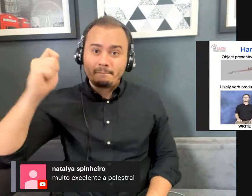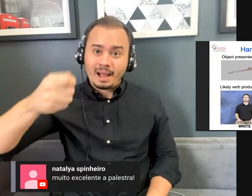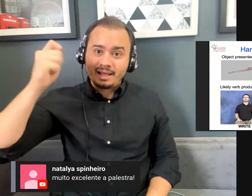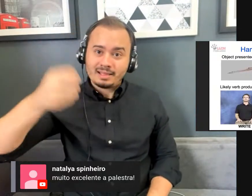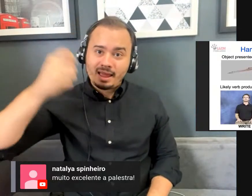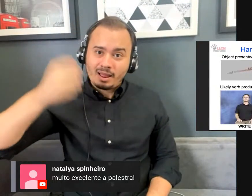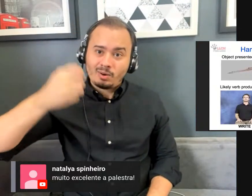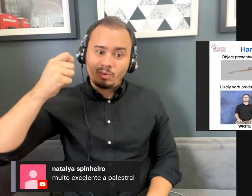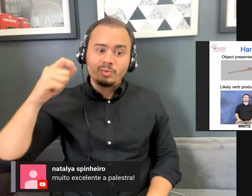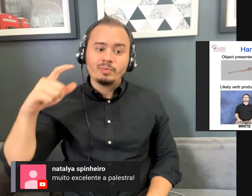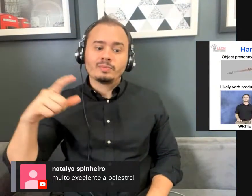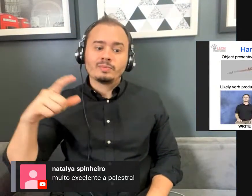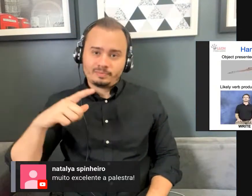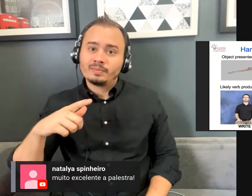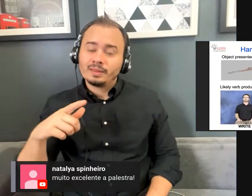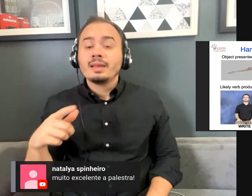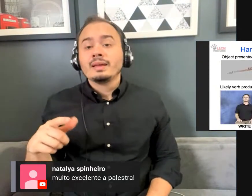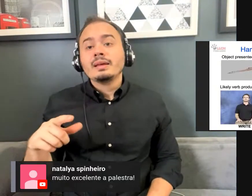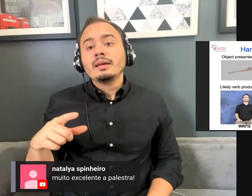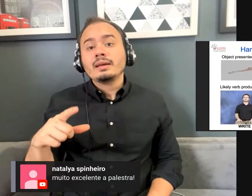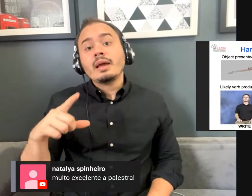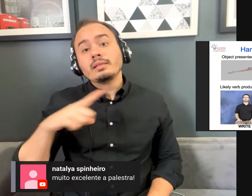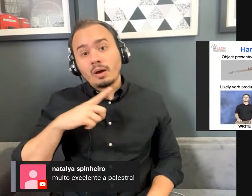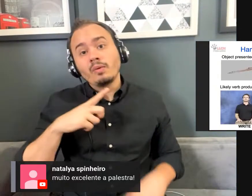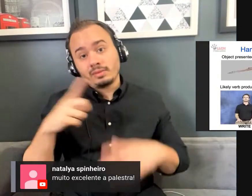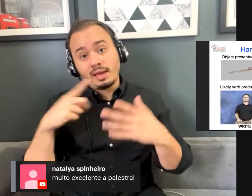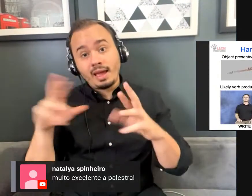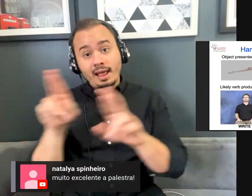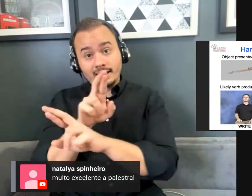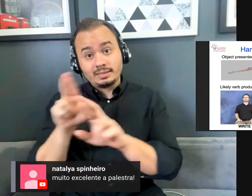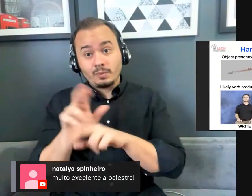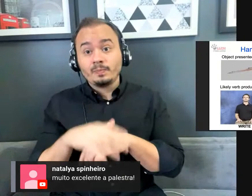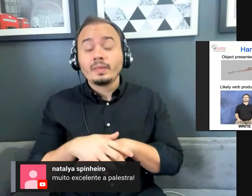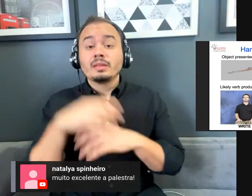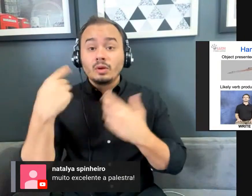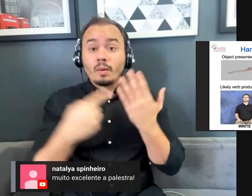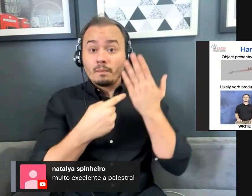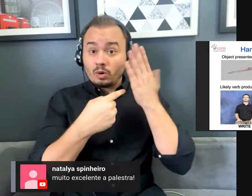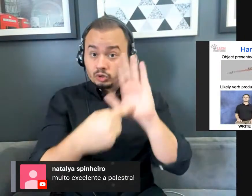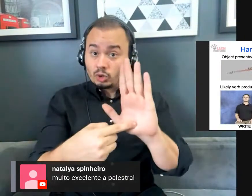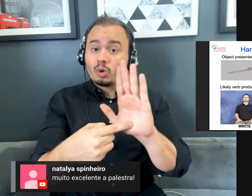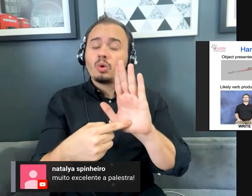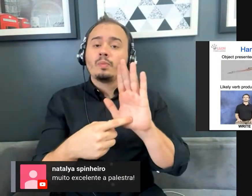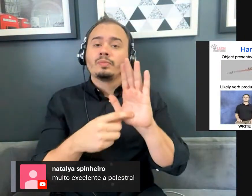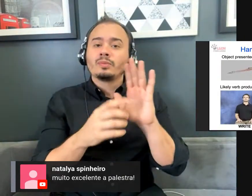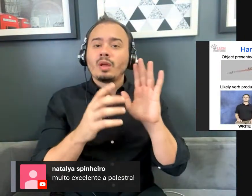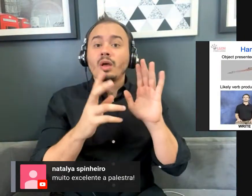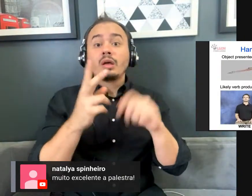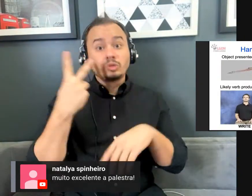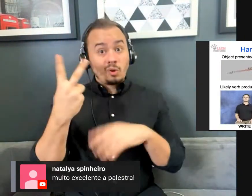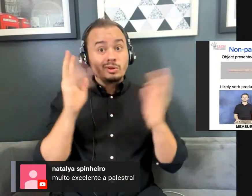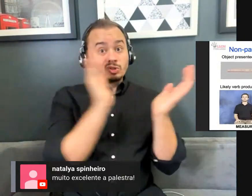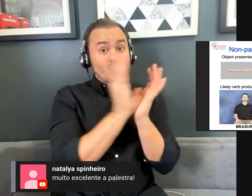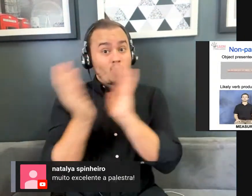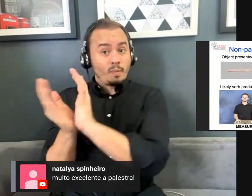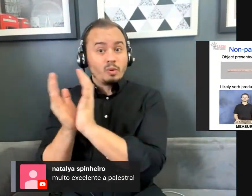were normed with a separate group of deaf signers to make sure we were going to get these types of productions.